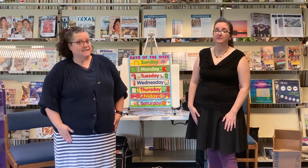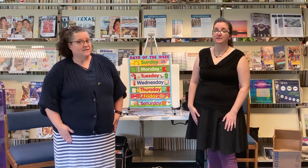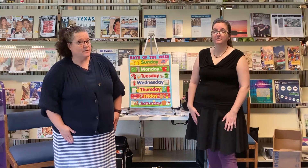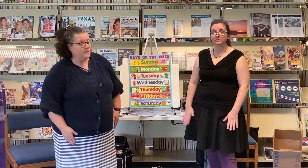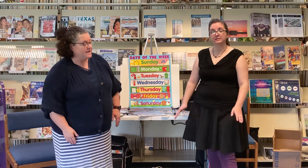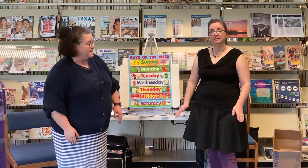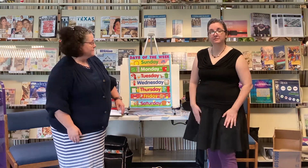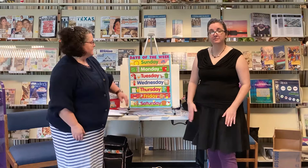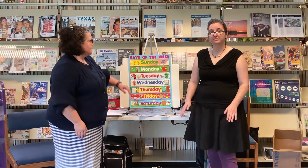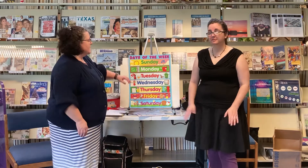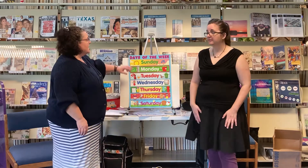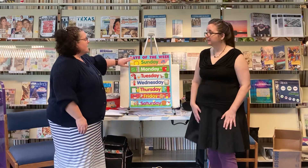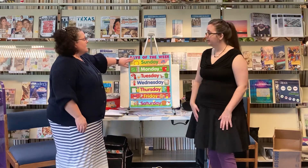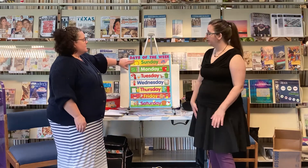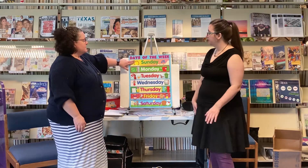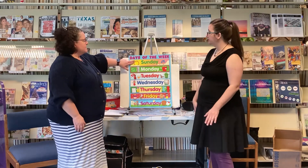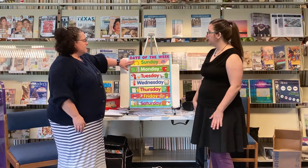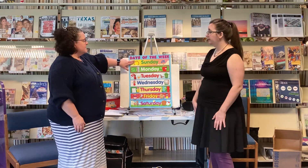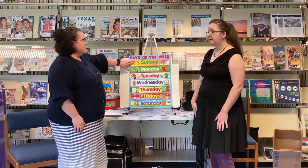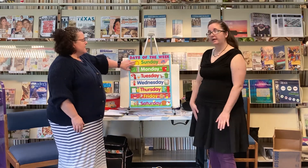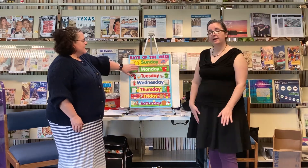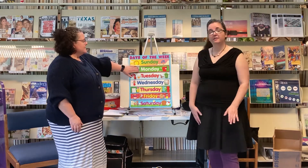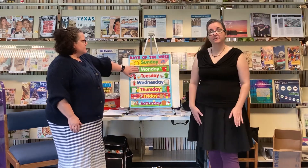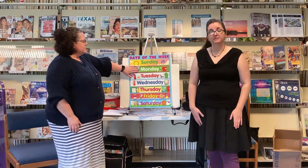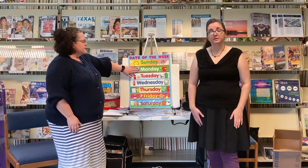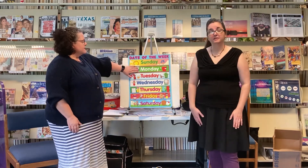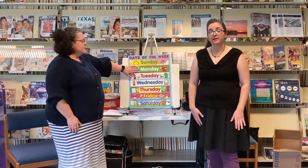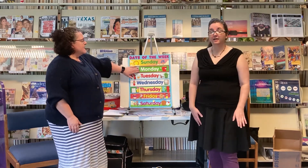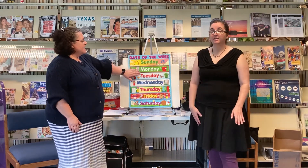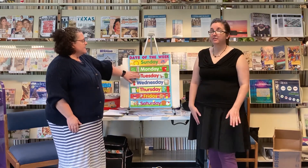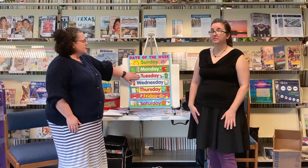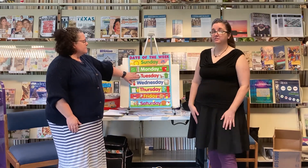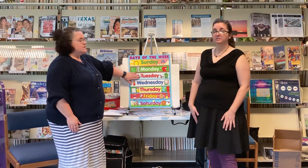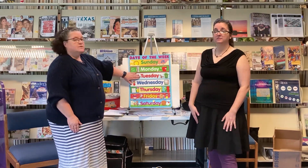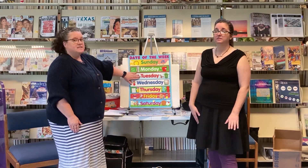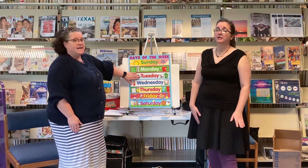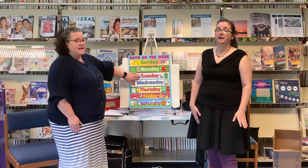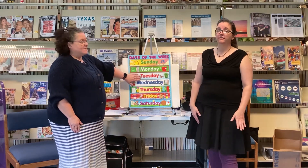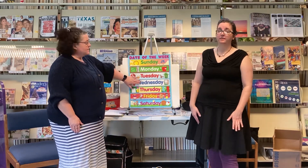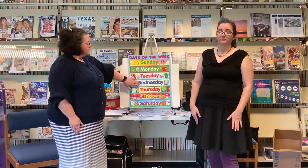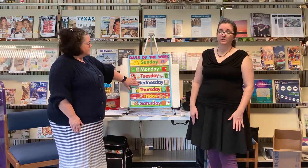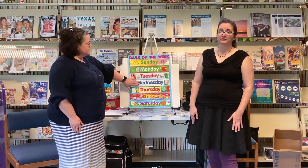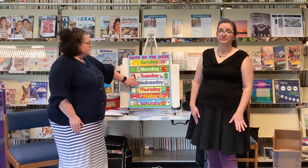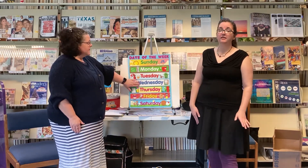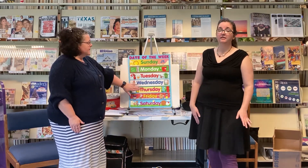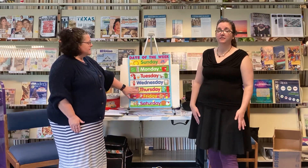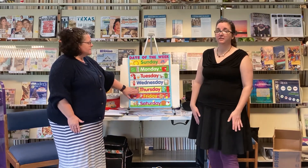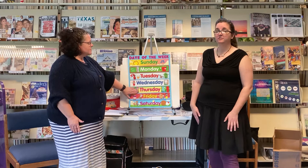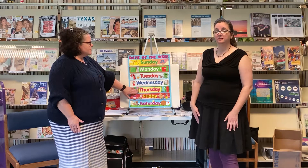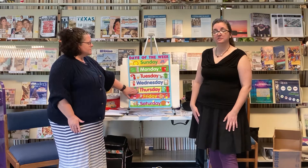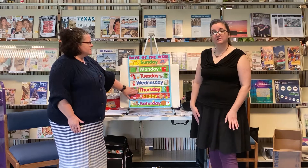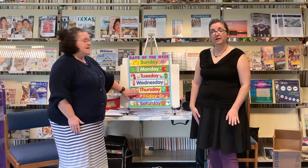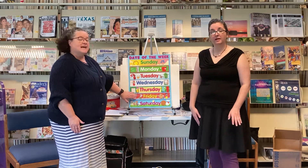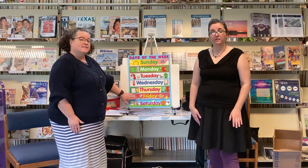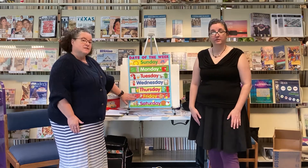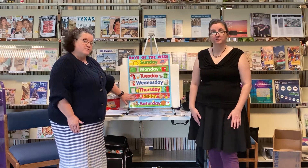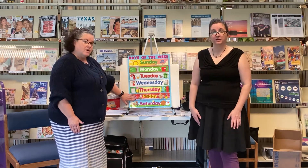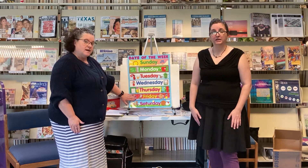of the week. There's Sunday and there's Monday. There's Tuesday and there's Wednesday. There's Thursday and there's